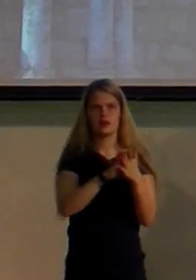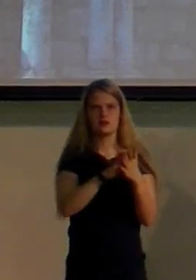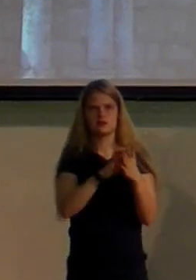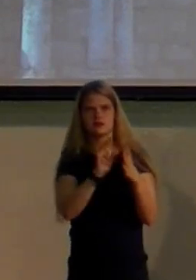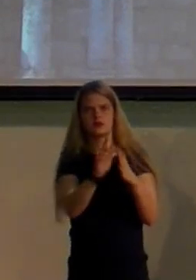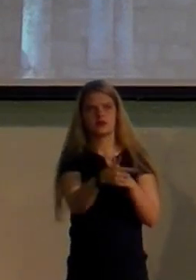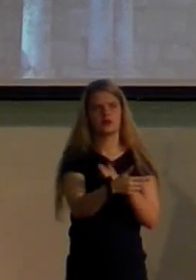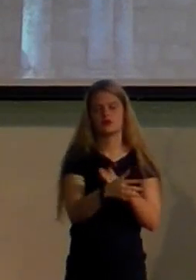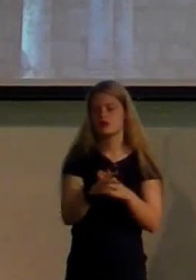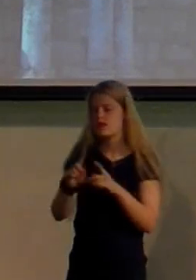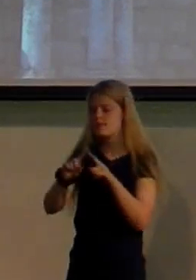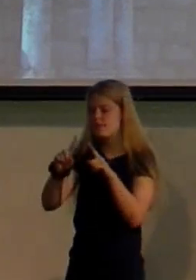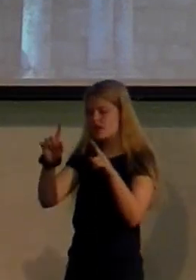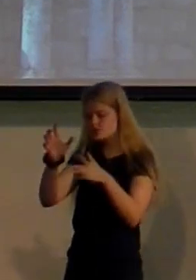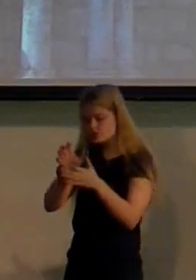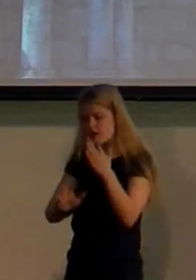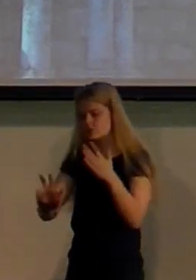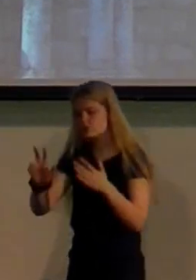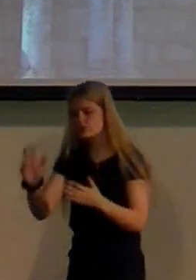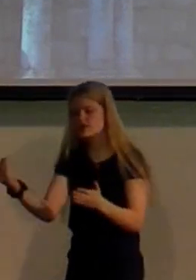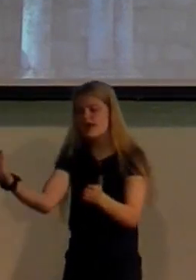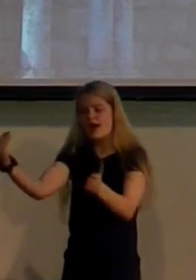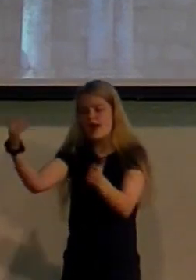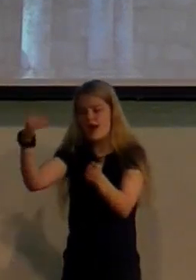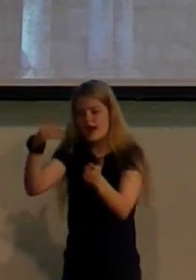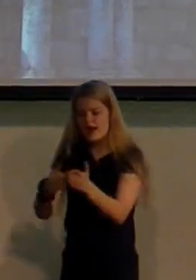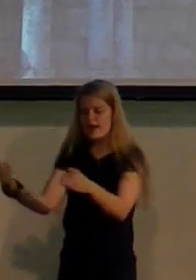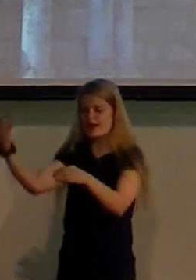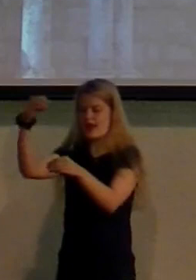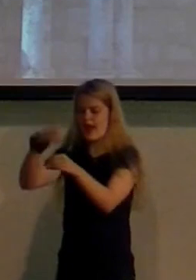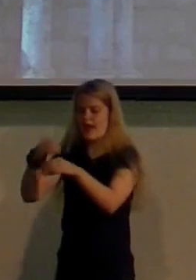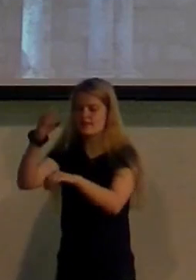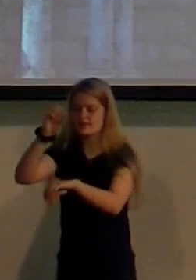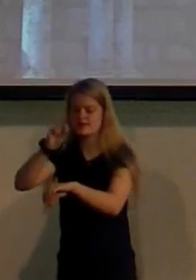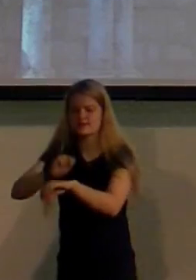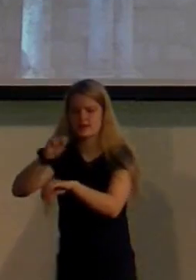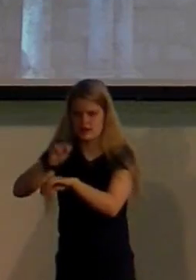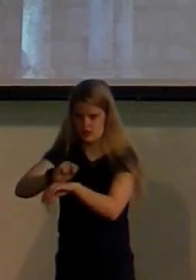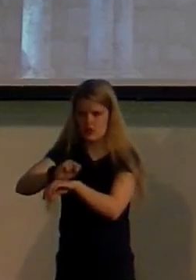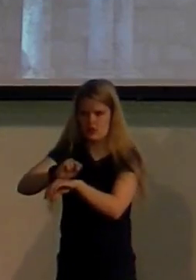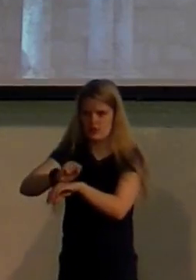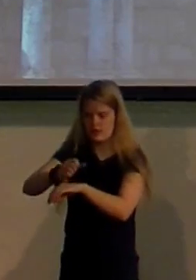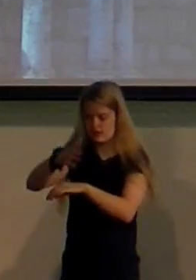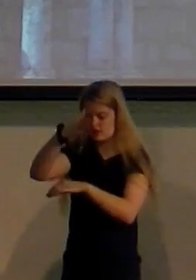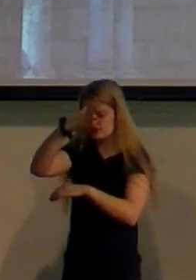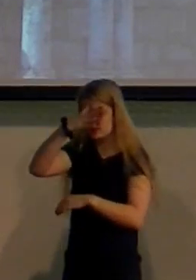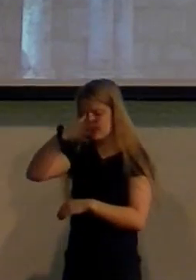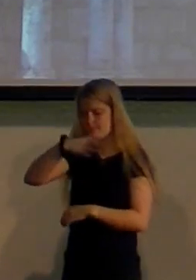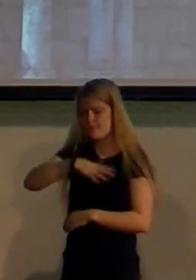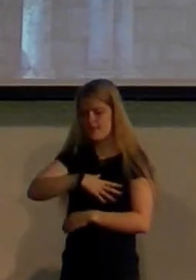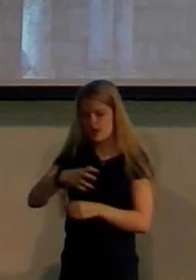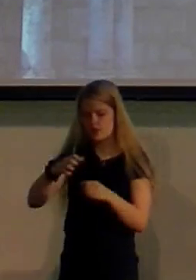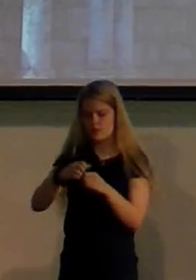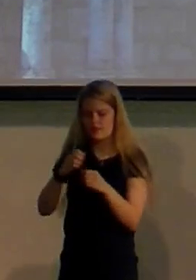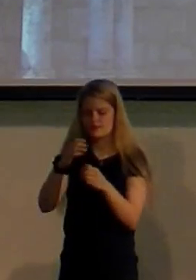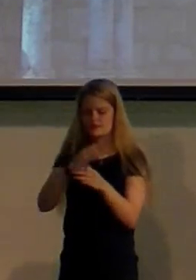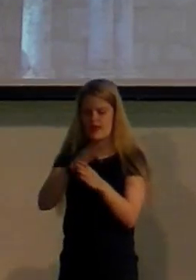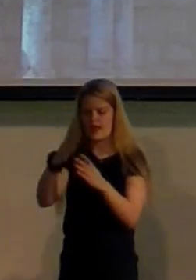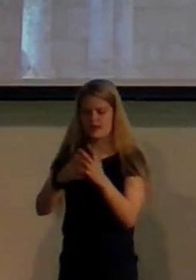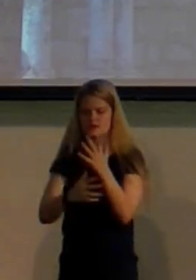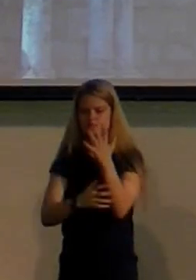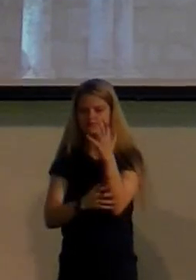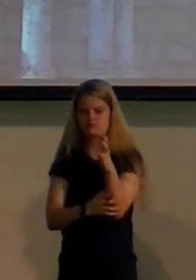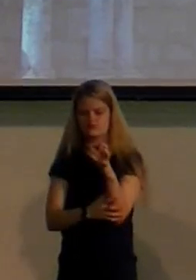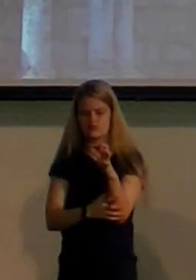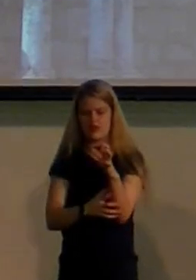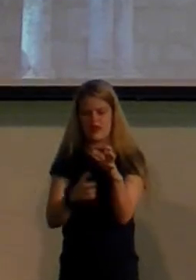chapter 3, again, he's in the synagogue, this one we just saw. There's a man with a shriveled up hand, and